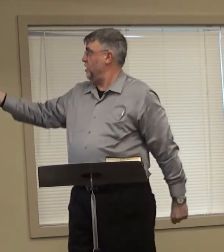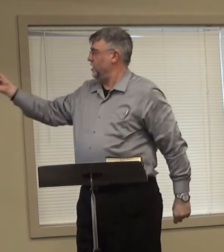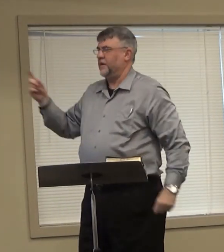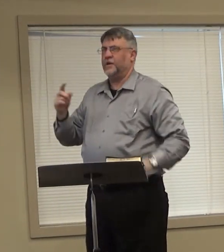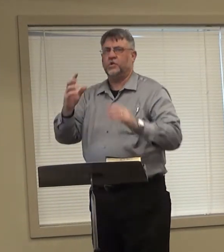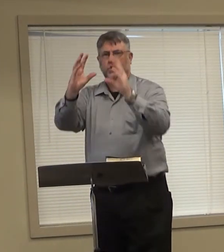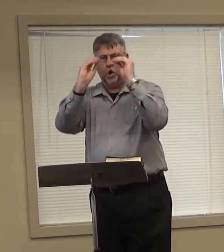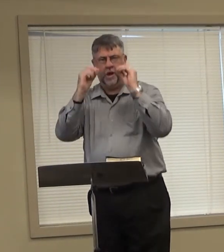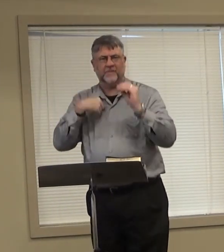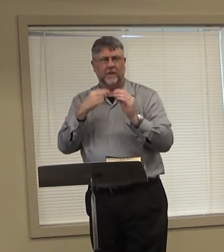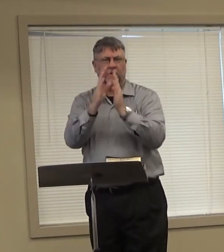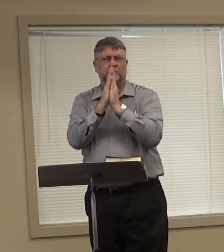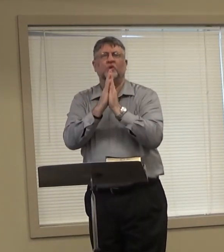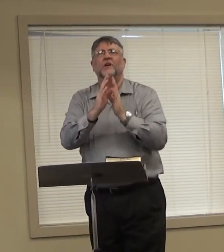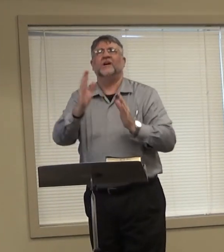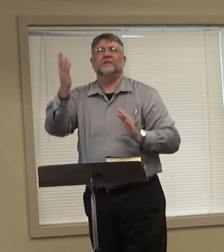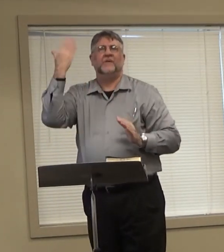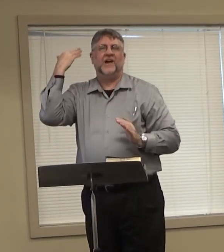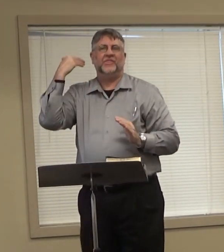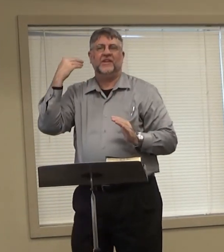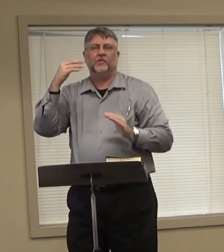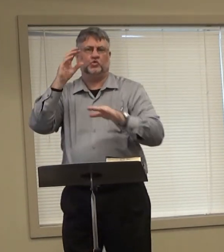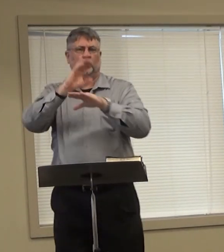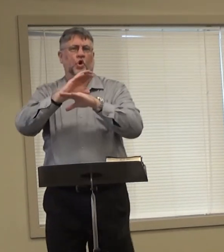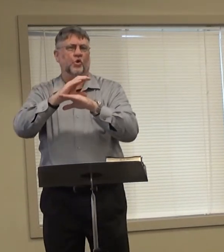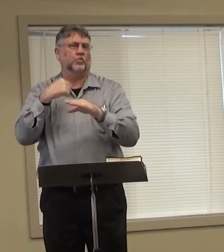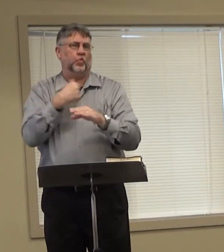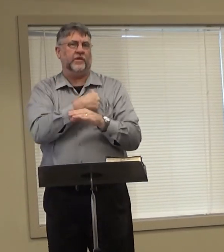to teach us, to help us to grow and to help us mature.